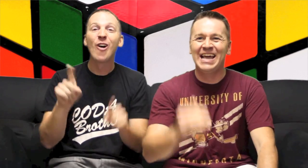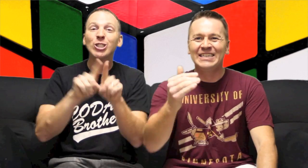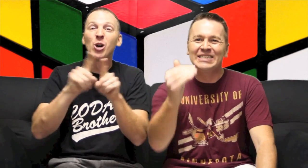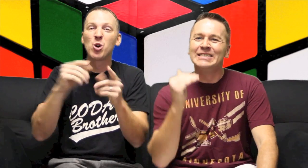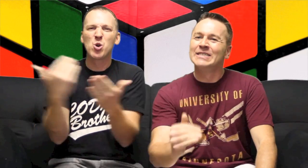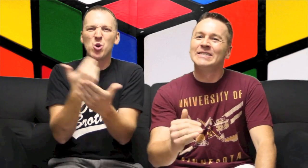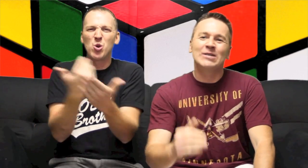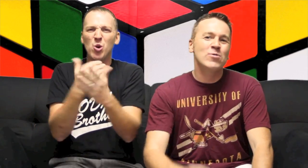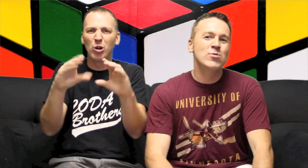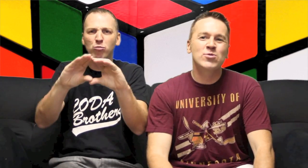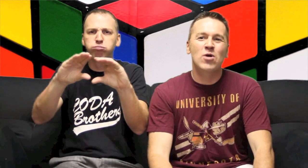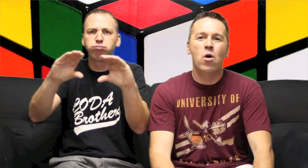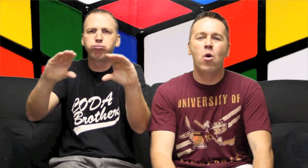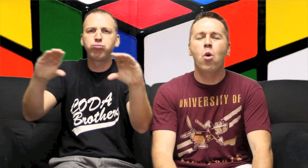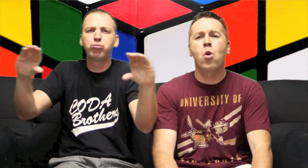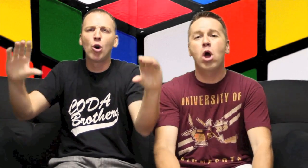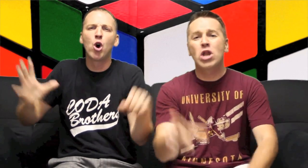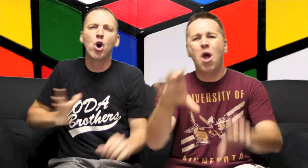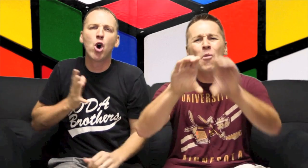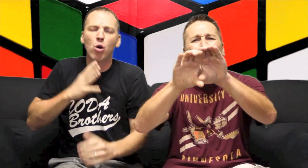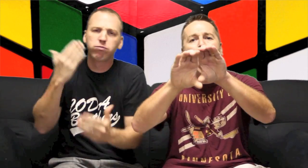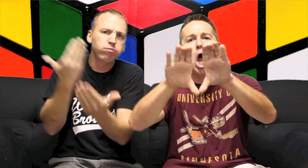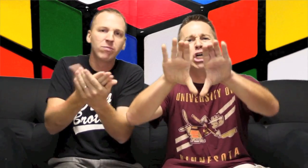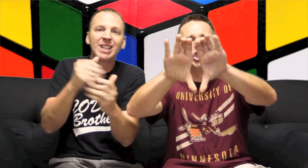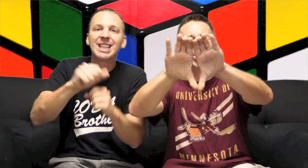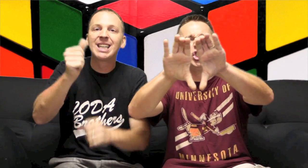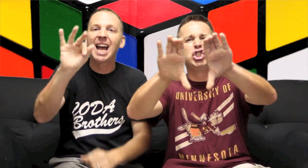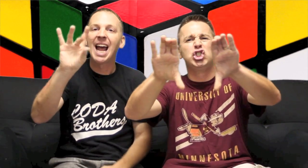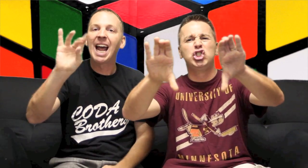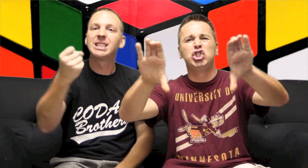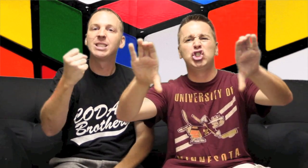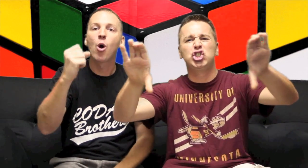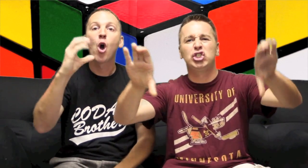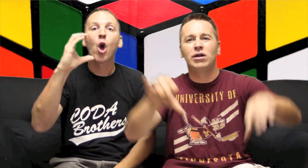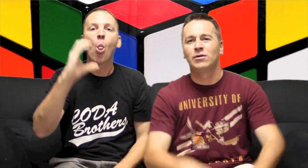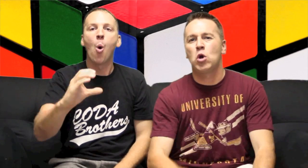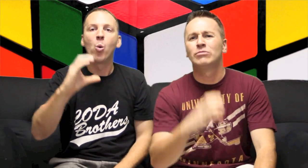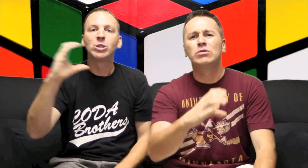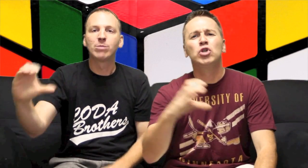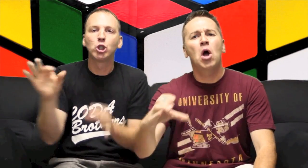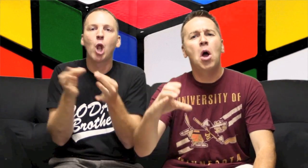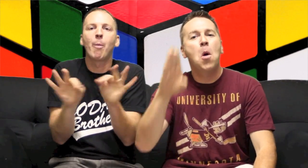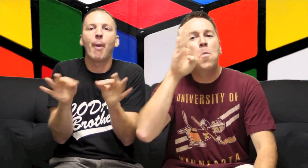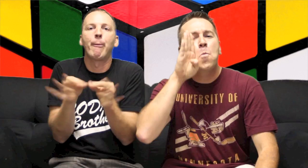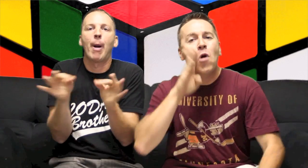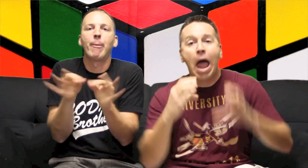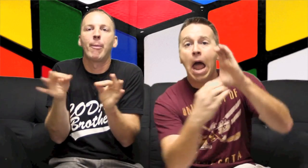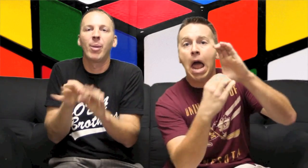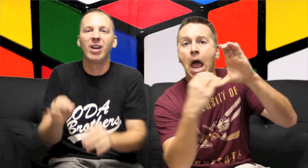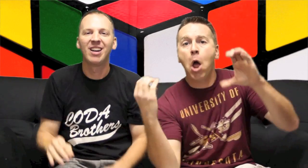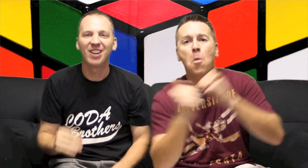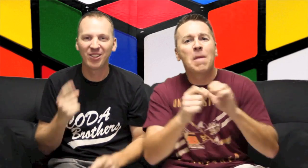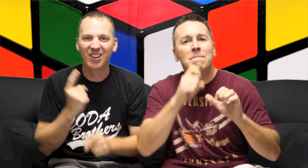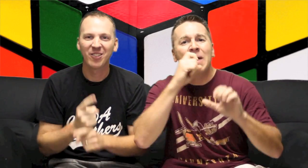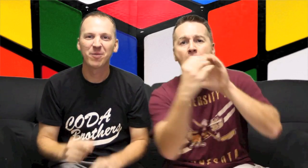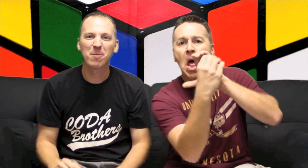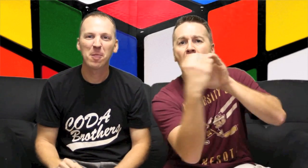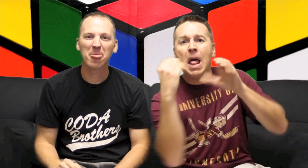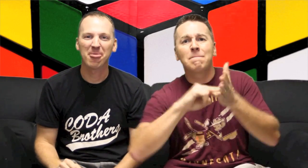Okay. Also, hey, the brand new in the 80s It came wasn't out. like this. It was huge. It was this huge box. It was a closed chaw. captioning It was box. brown on the bottom with metal on the